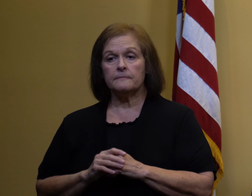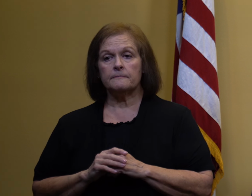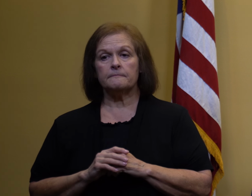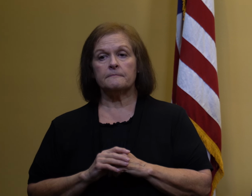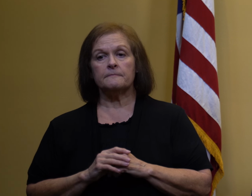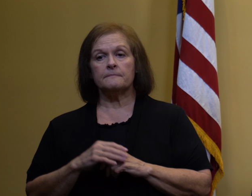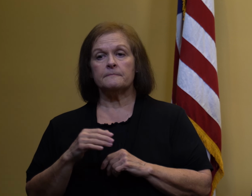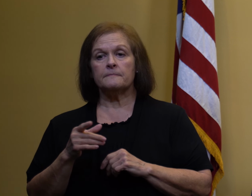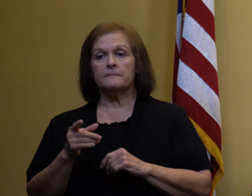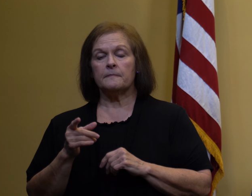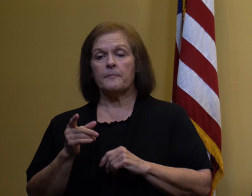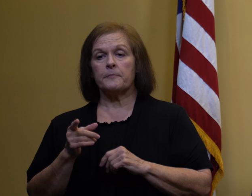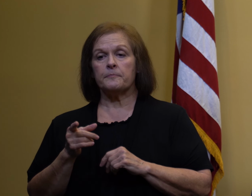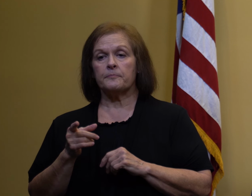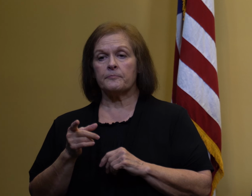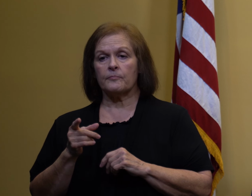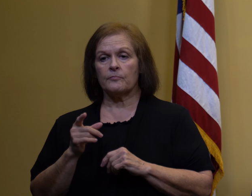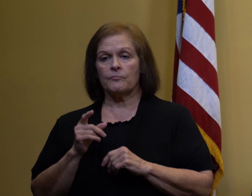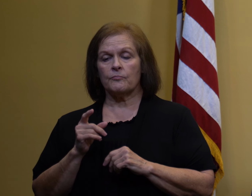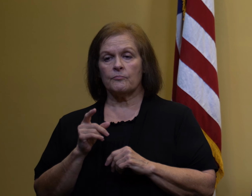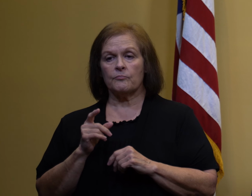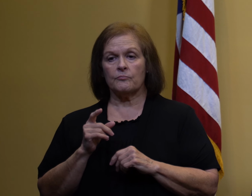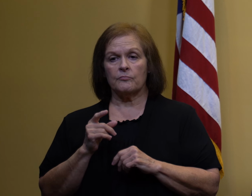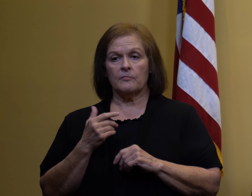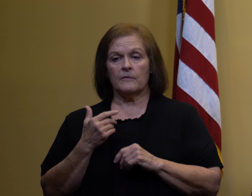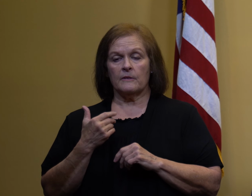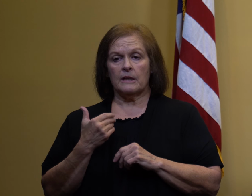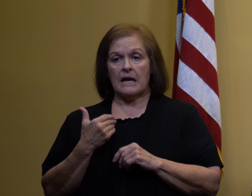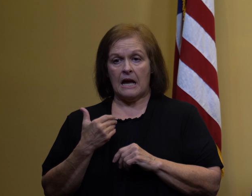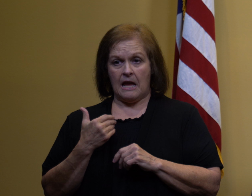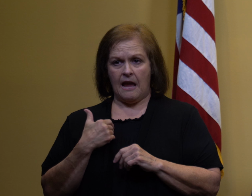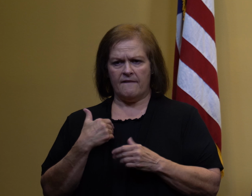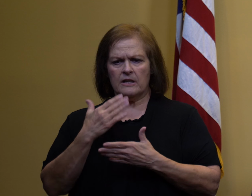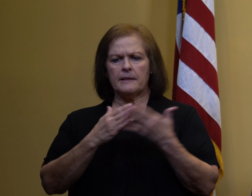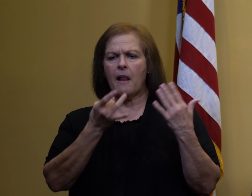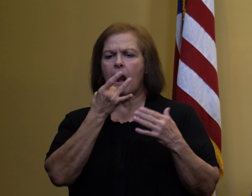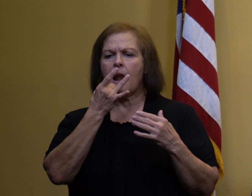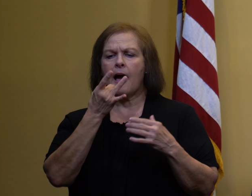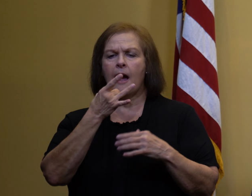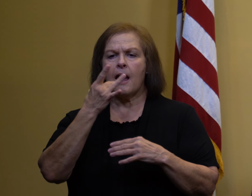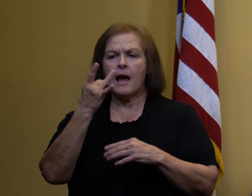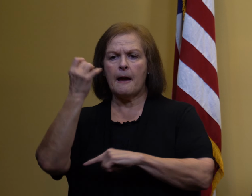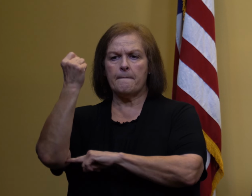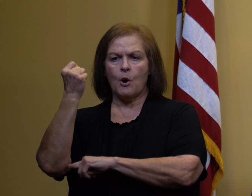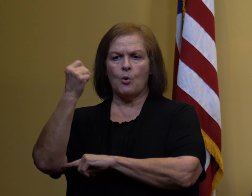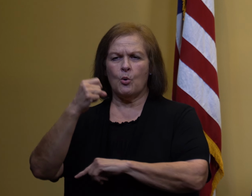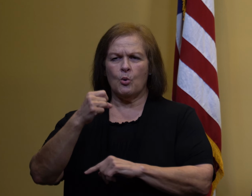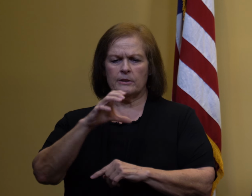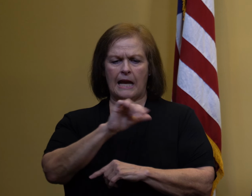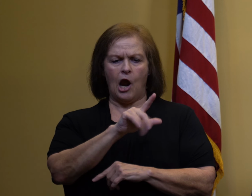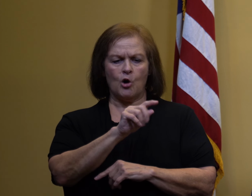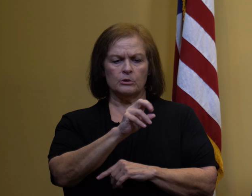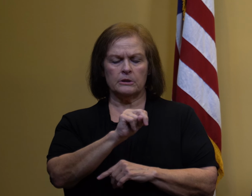How you doing? Good morning. Thank you. So there are some light poles on St. Charles Avenue across from Tulane